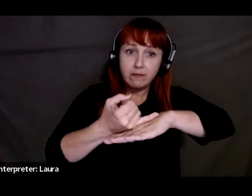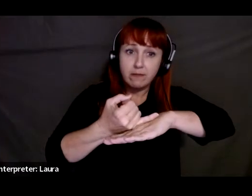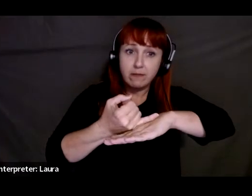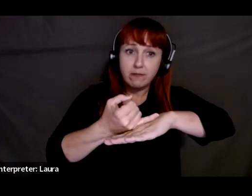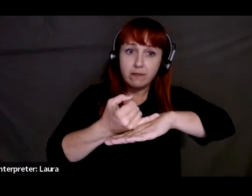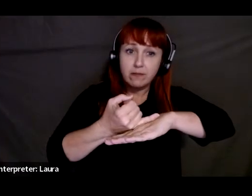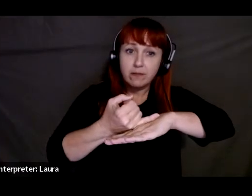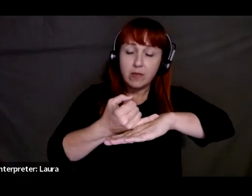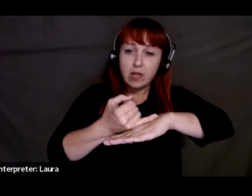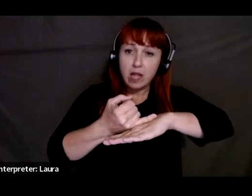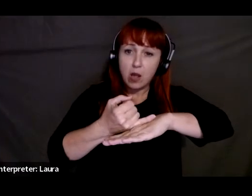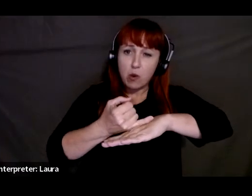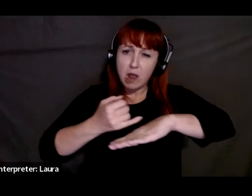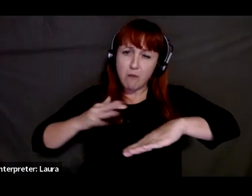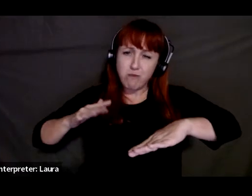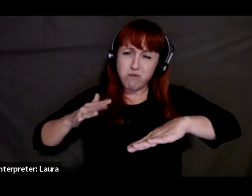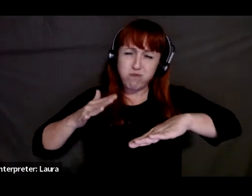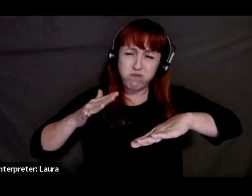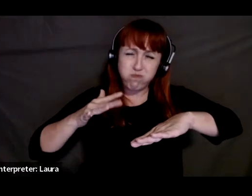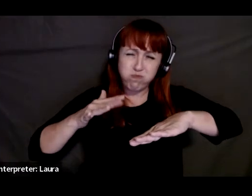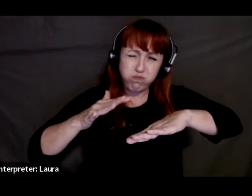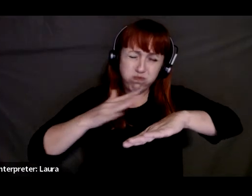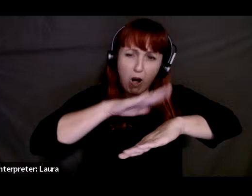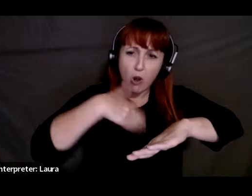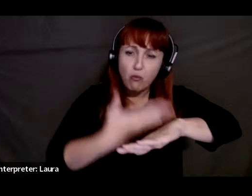And as we went illegal.